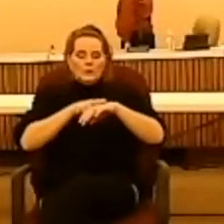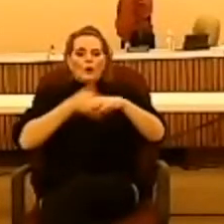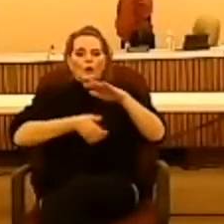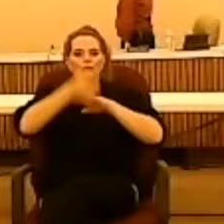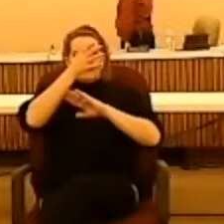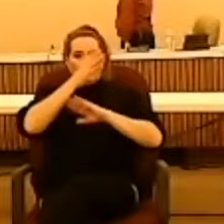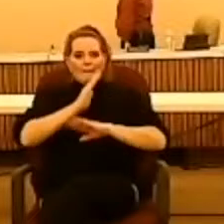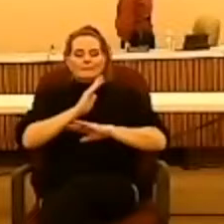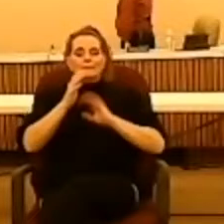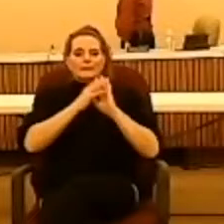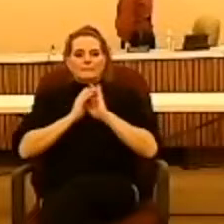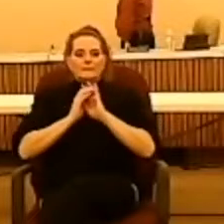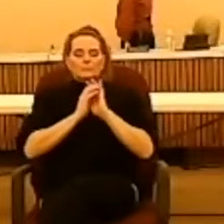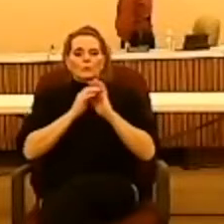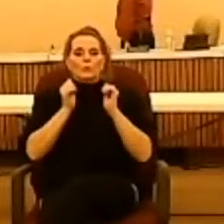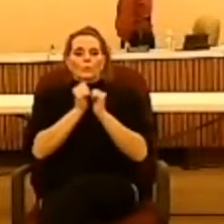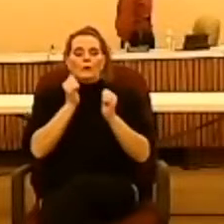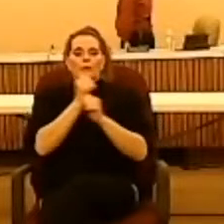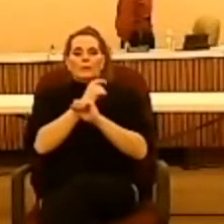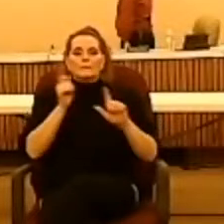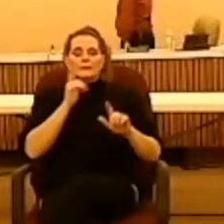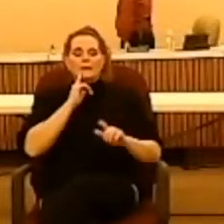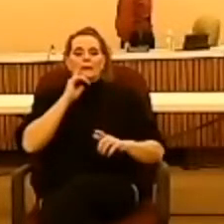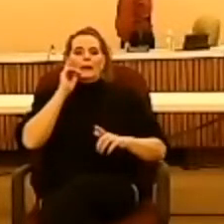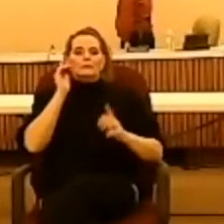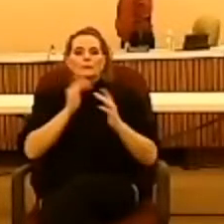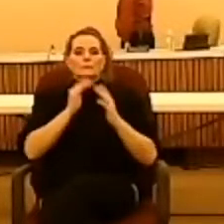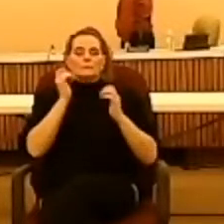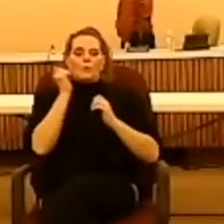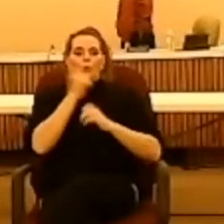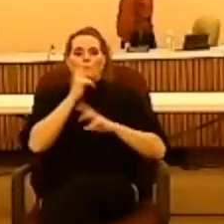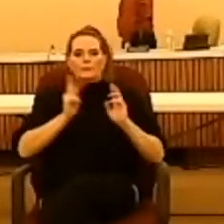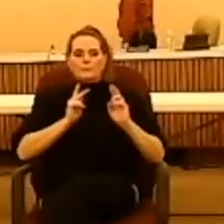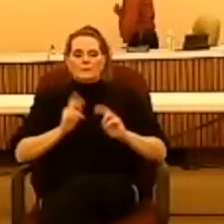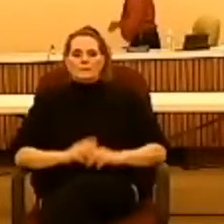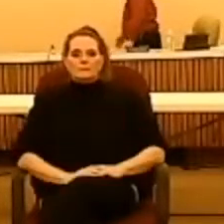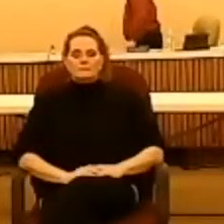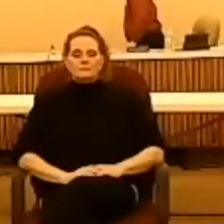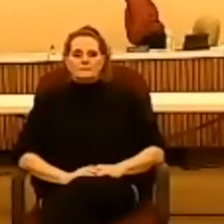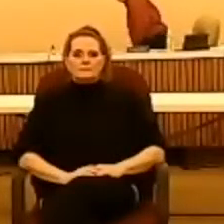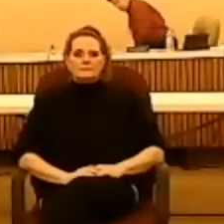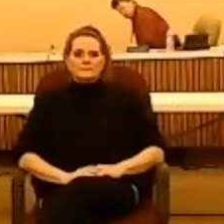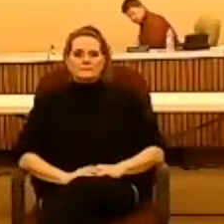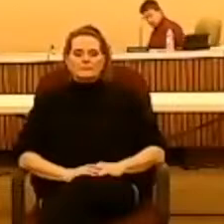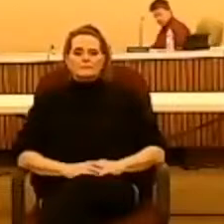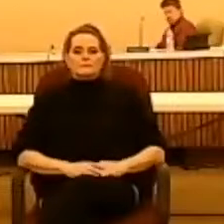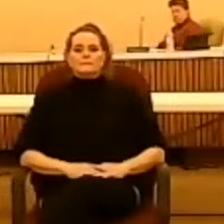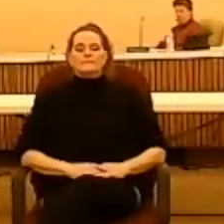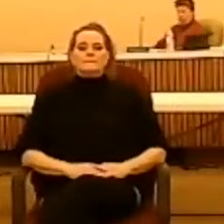nation, under God, indivisible, with liberty and justice for all.